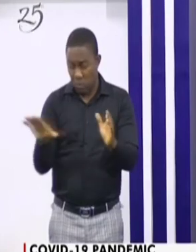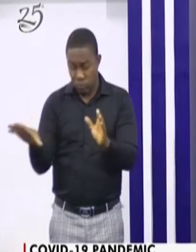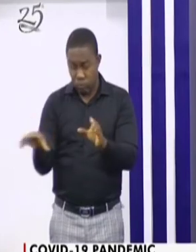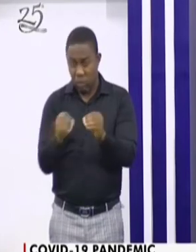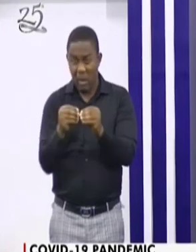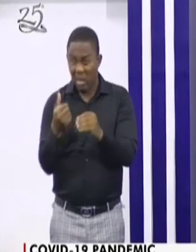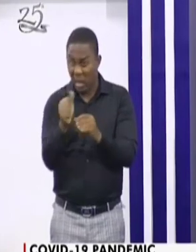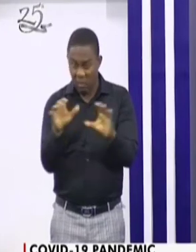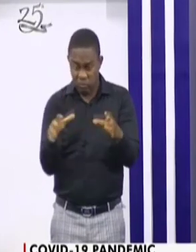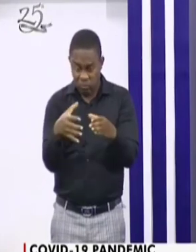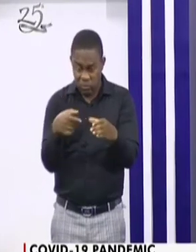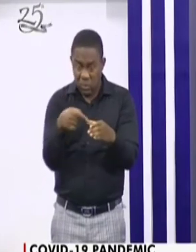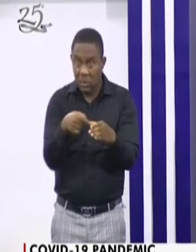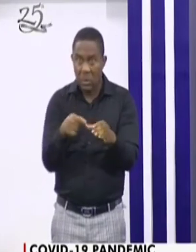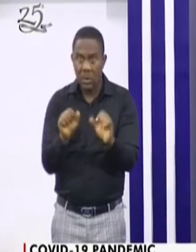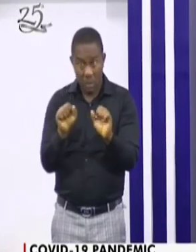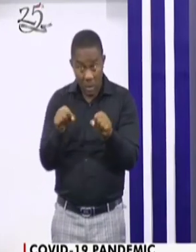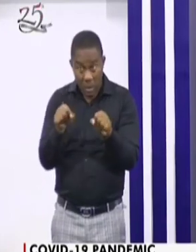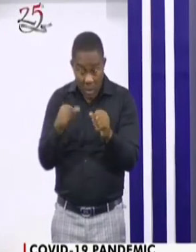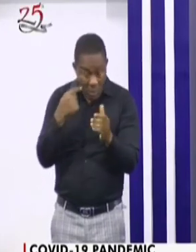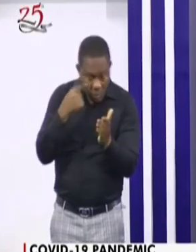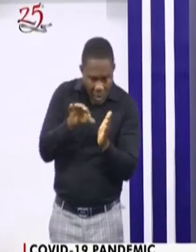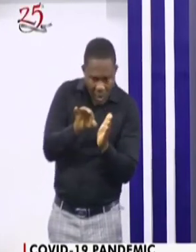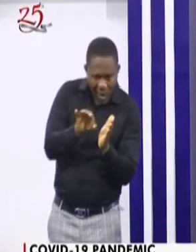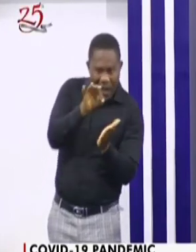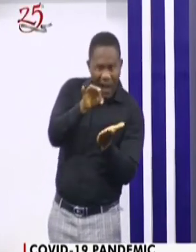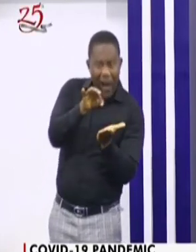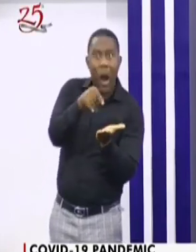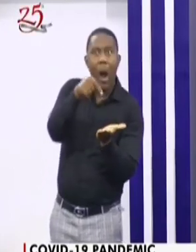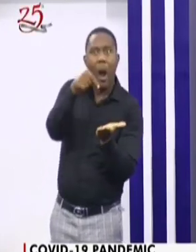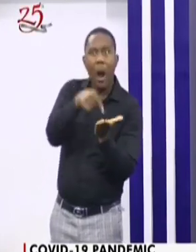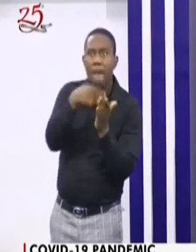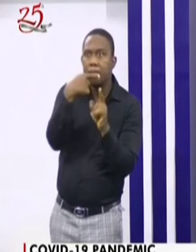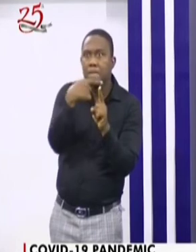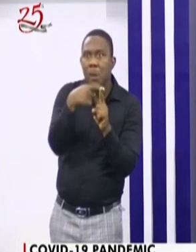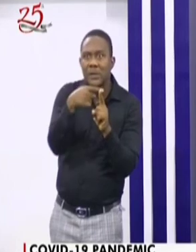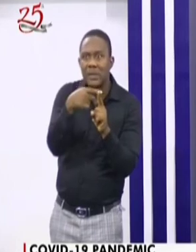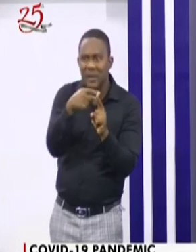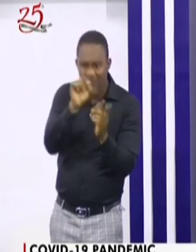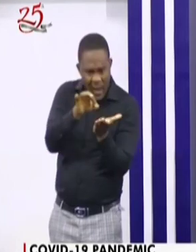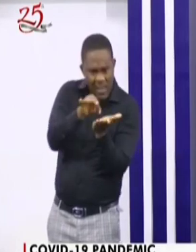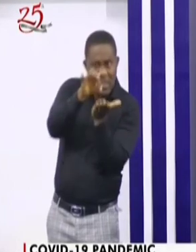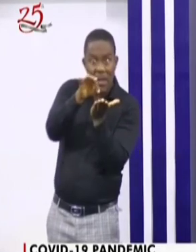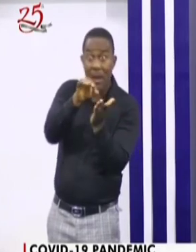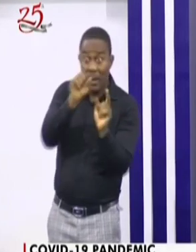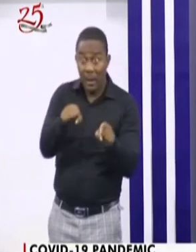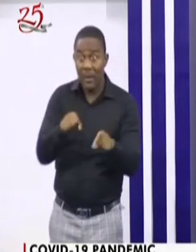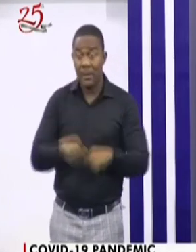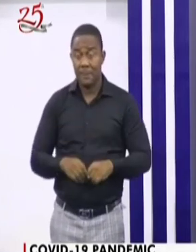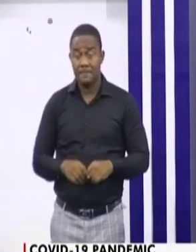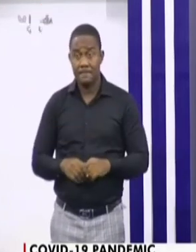10 together, we are still able to detect the first sample, which is at the limit of the positive detection.